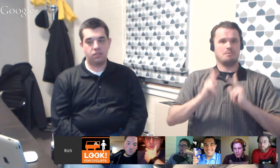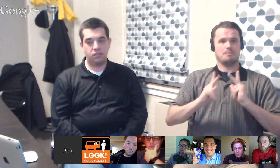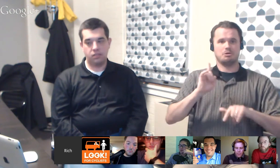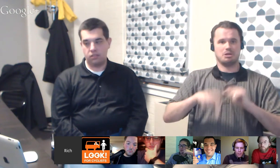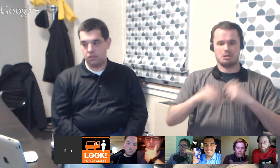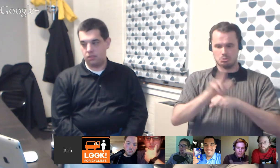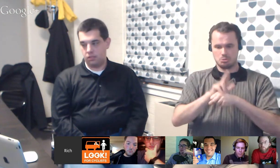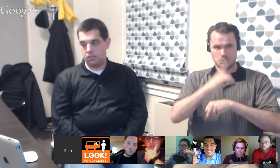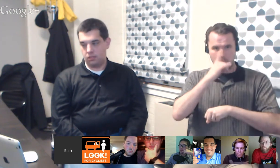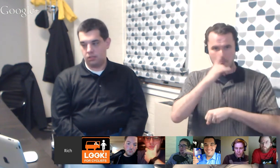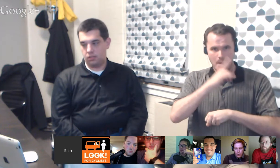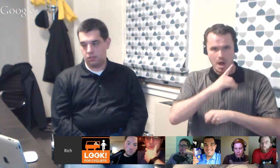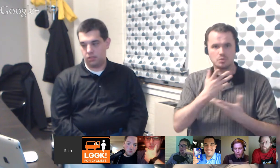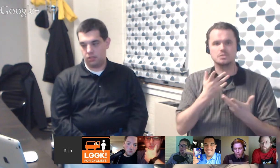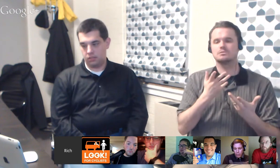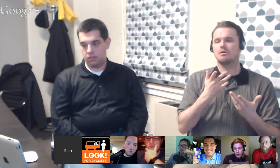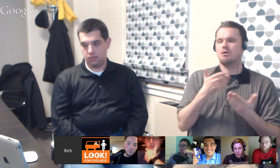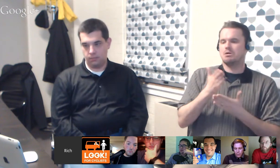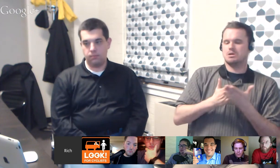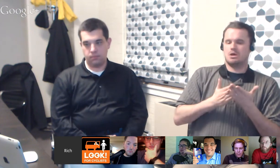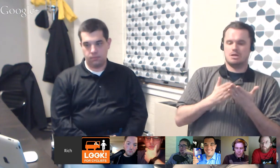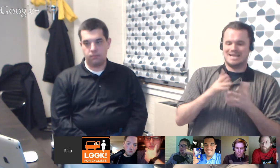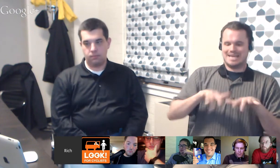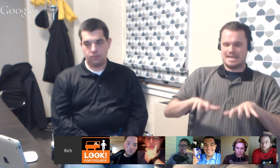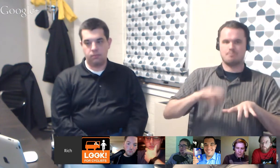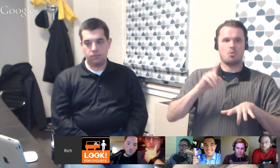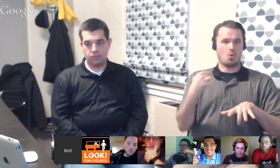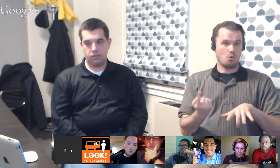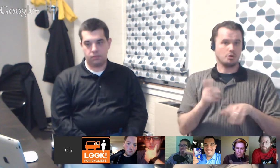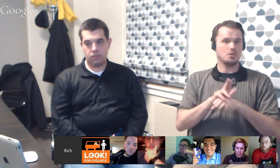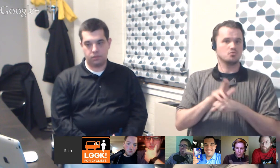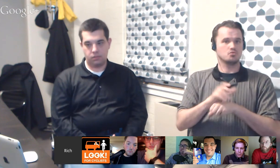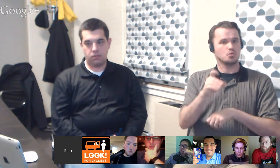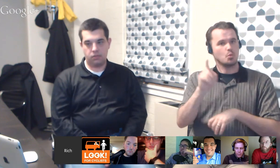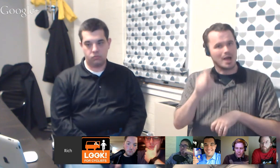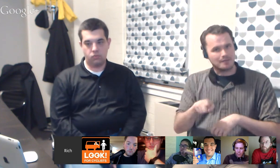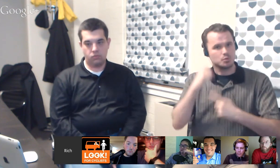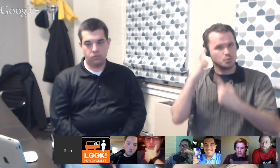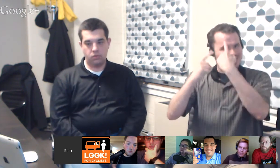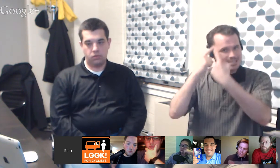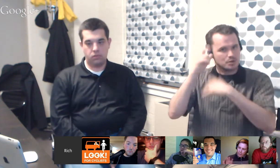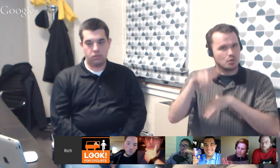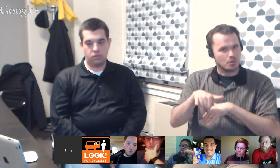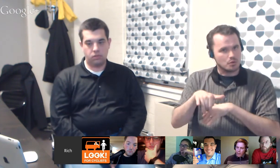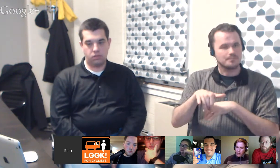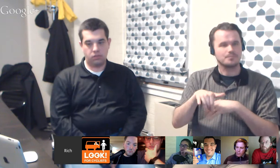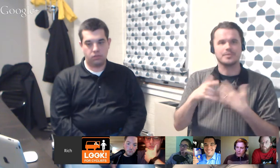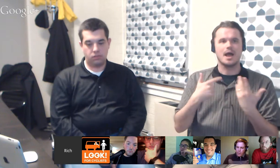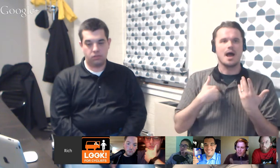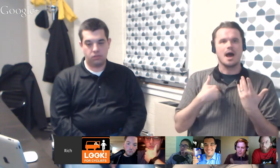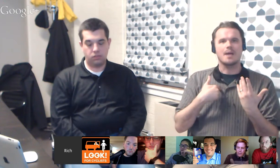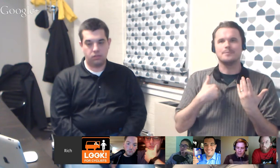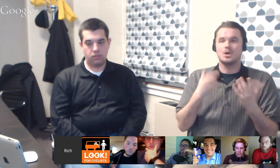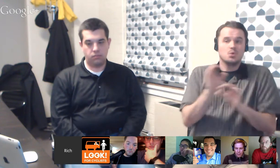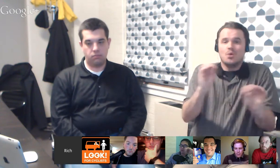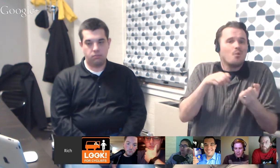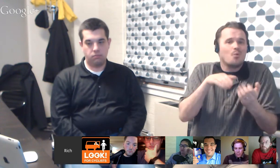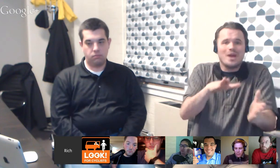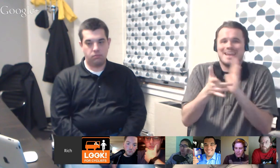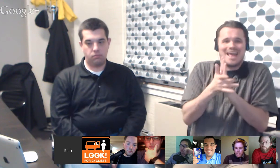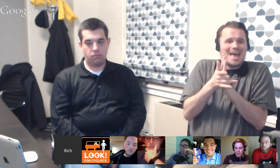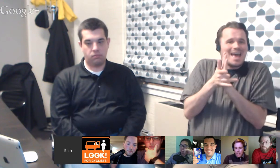mouse. Maybe they're keyboard-only users, and so you have to consider those. But I'm in no way an expert